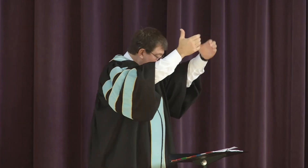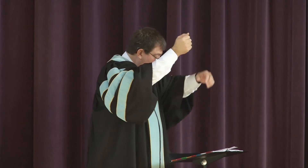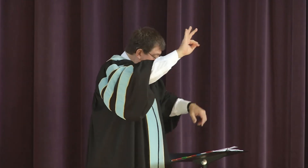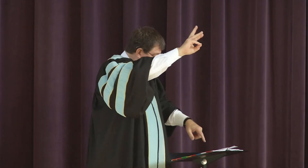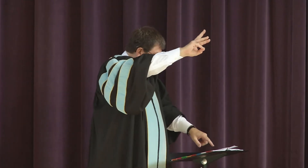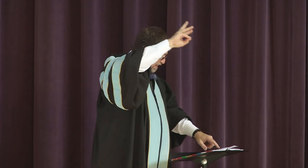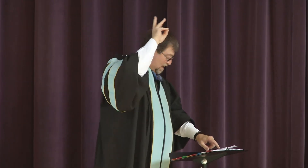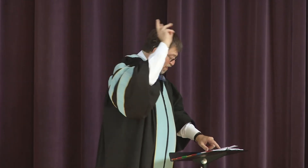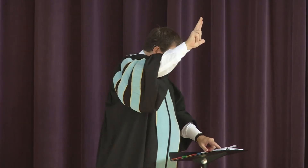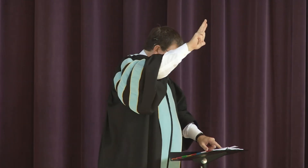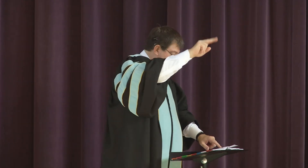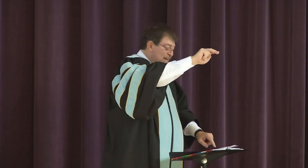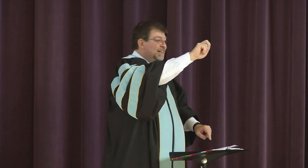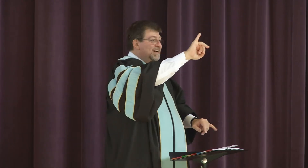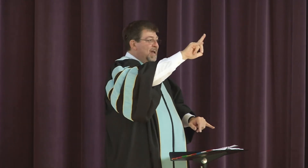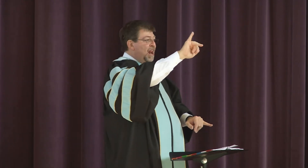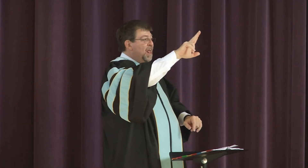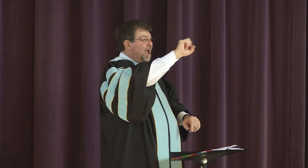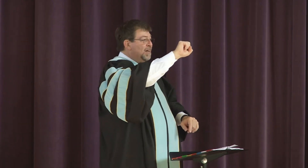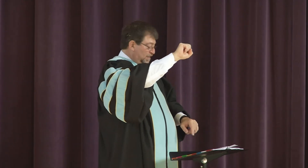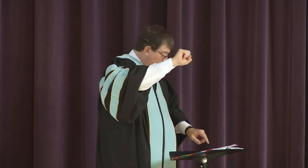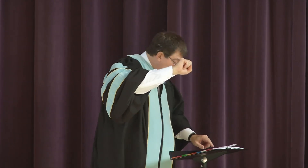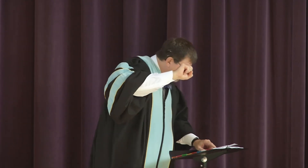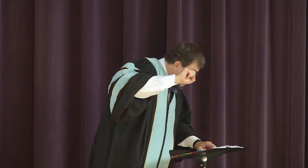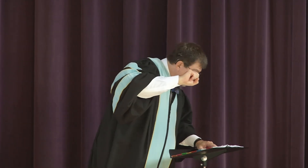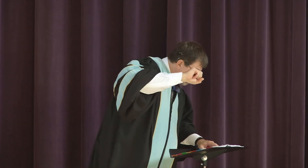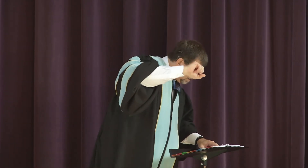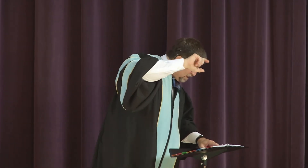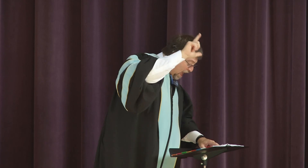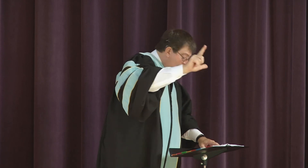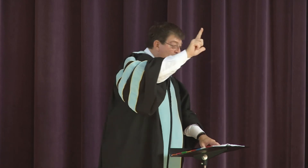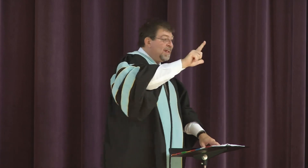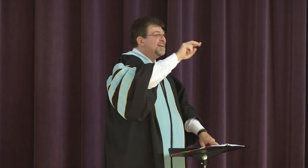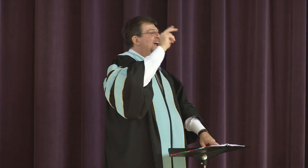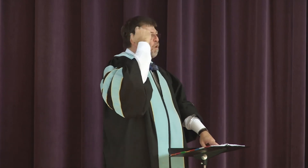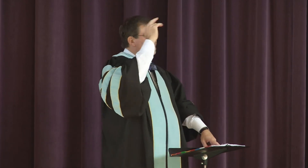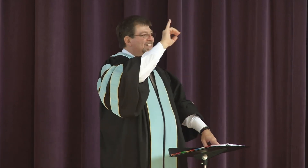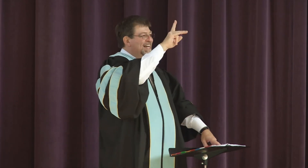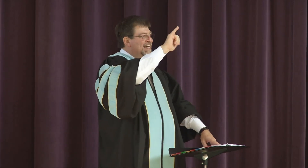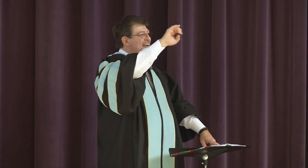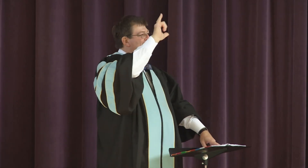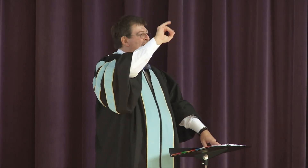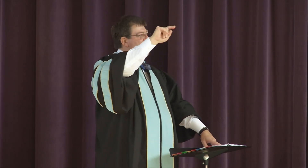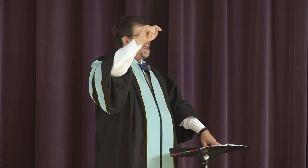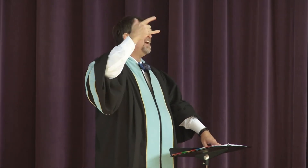Class of 1963, Nelius L. Elliott from California.